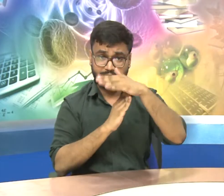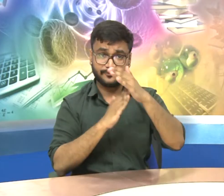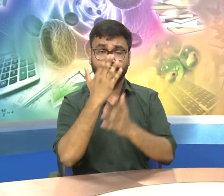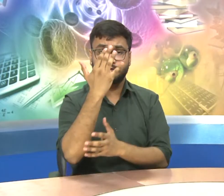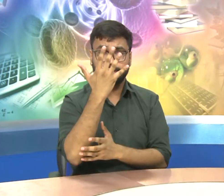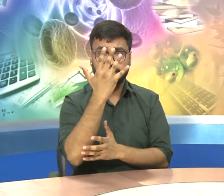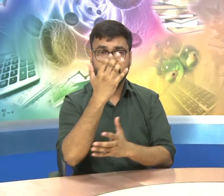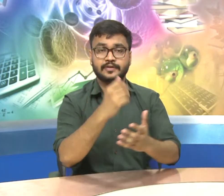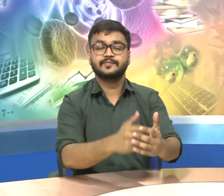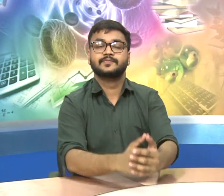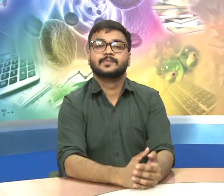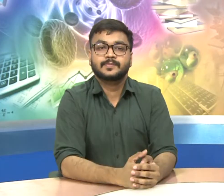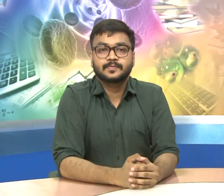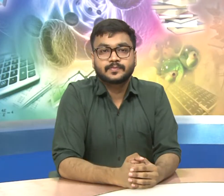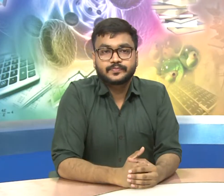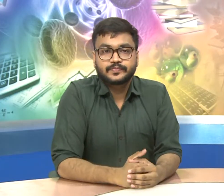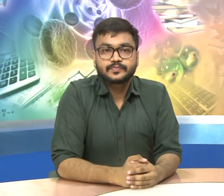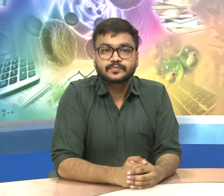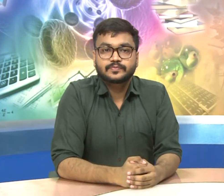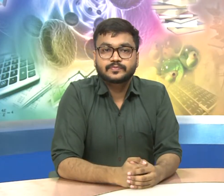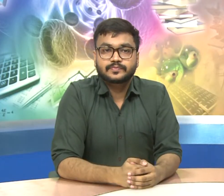Let's take a short break.